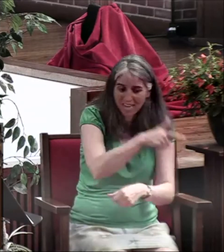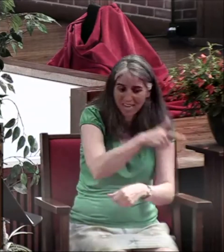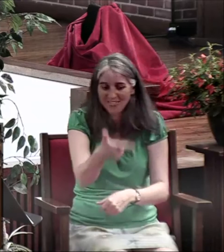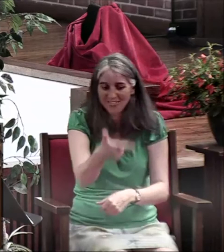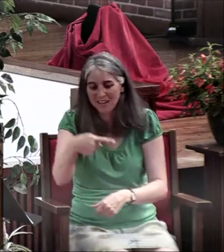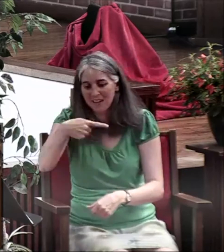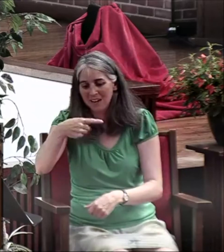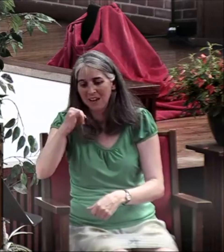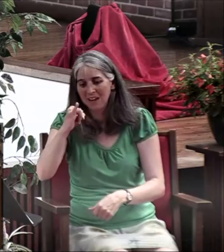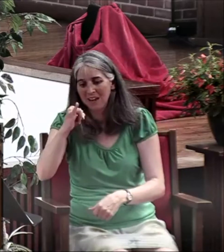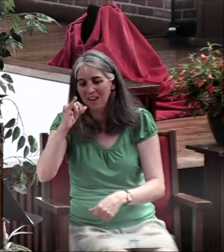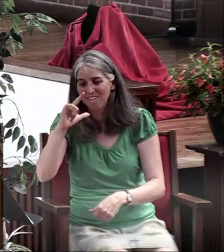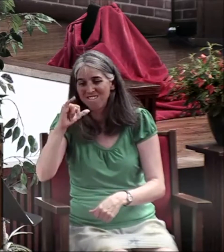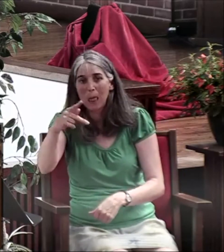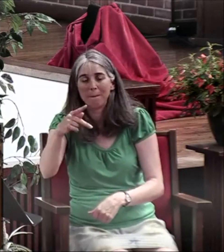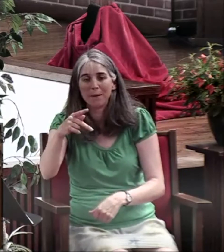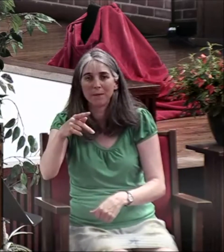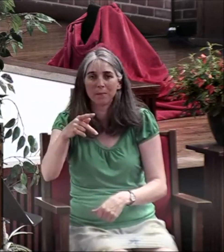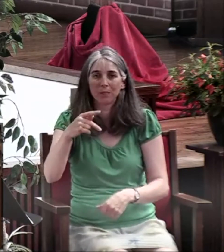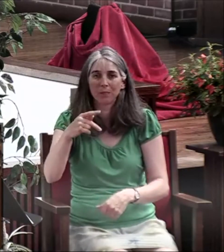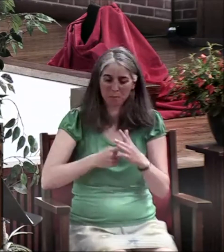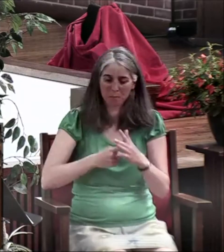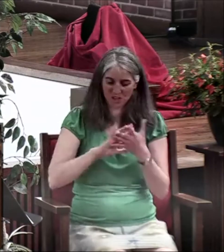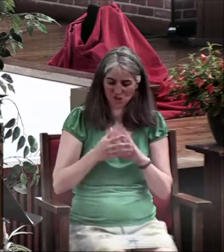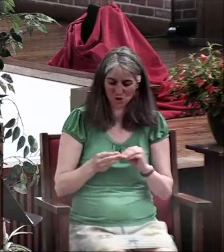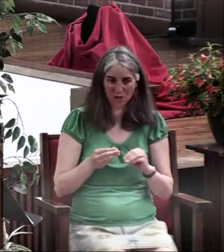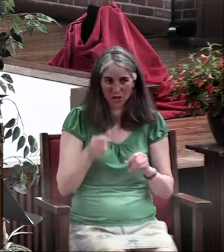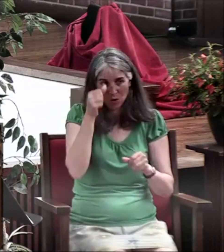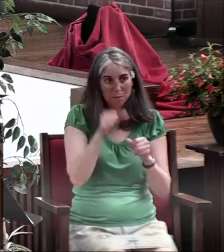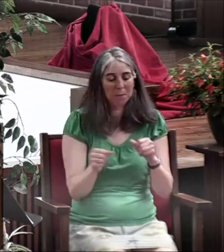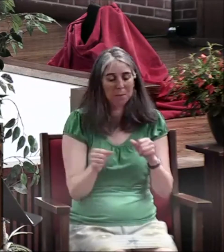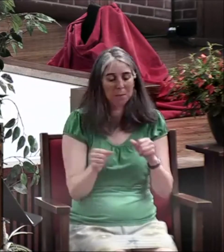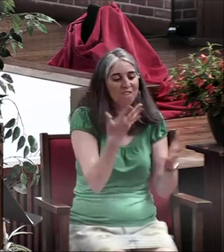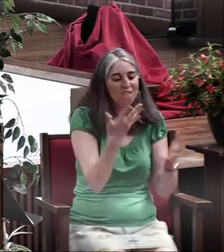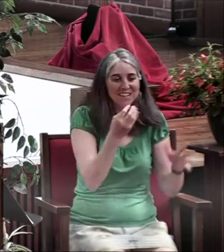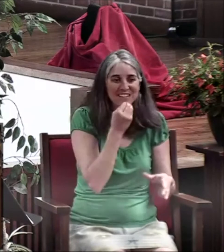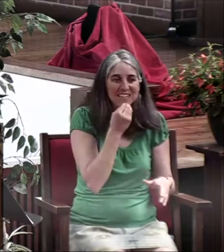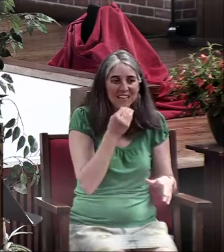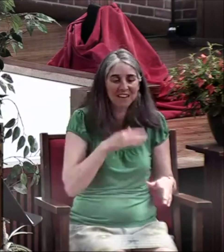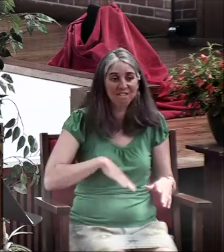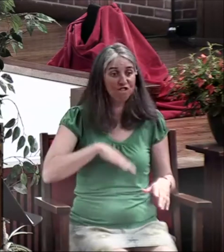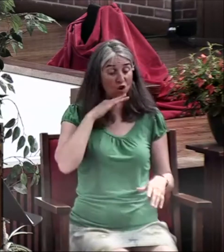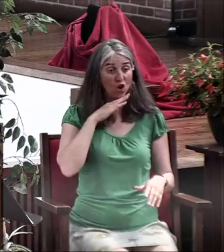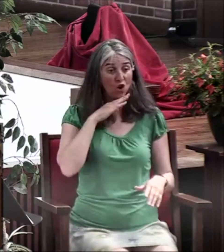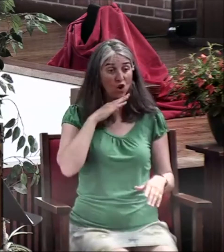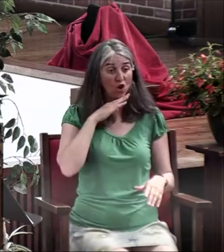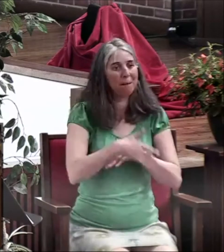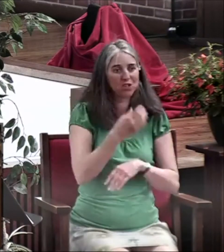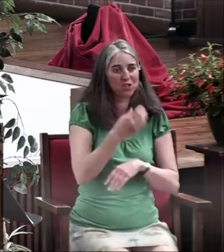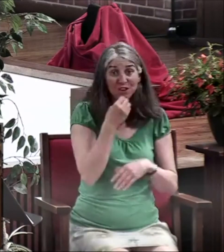Now, as we pick up the story, we've got to remember something here, that every stomach in that room is full. They've eaten the Passover meal.